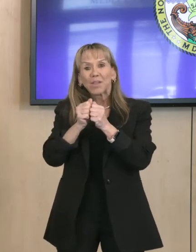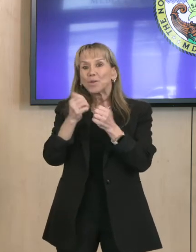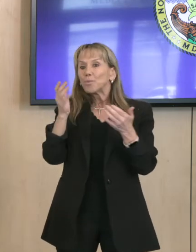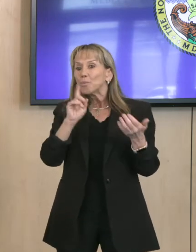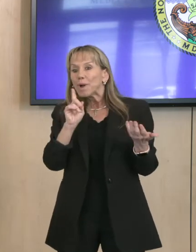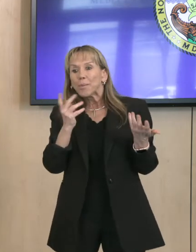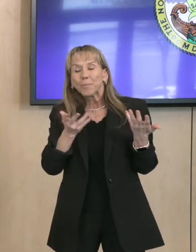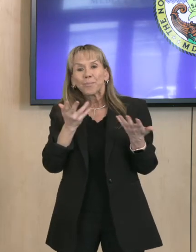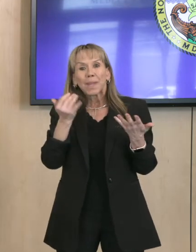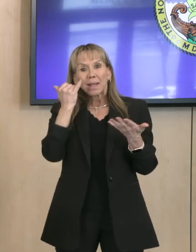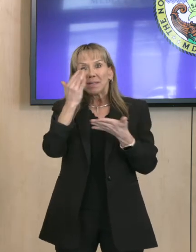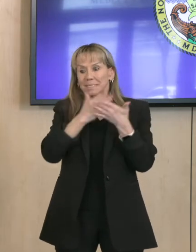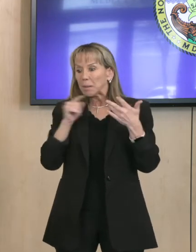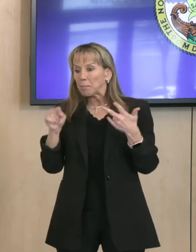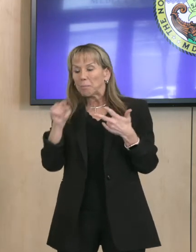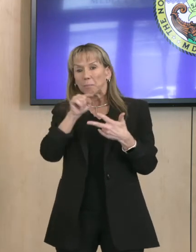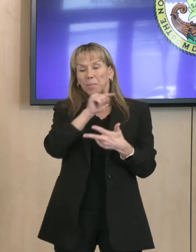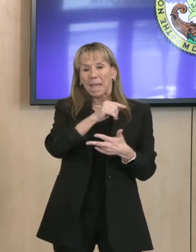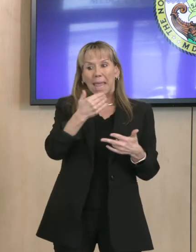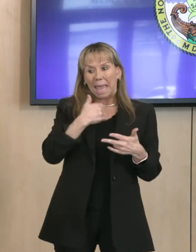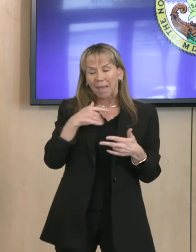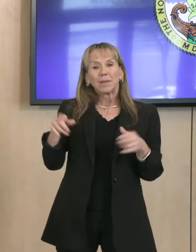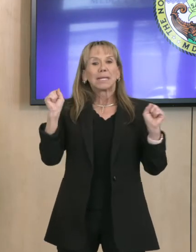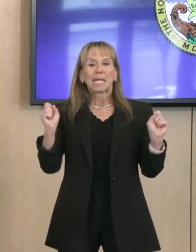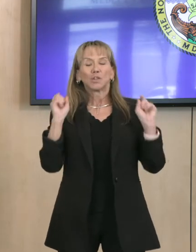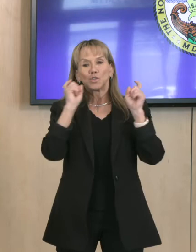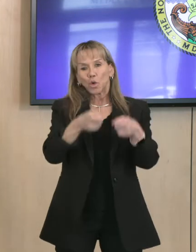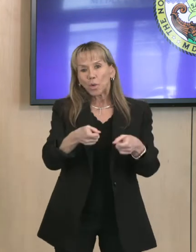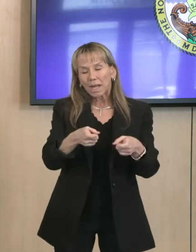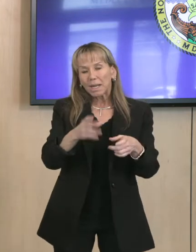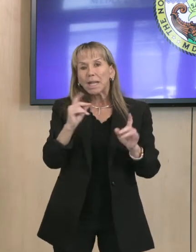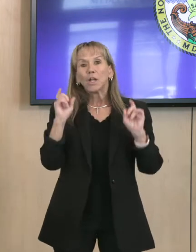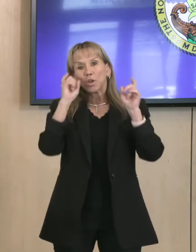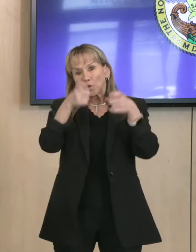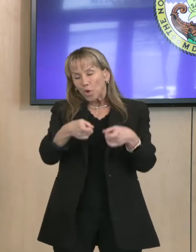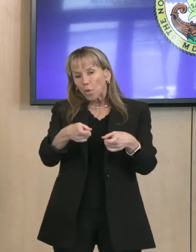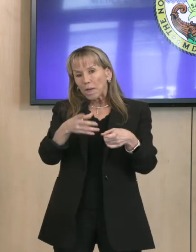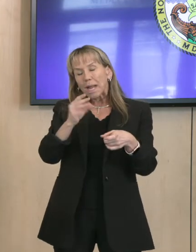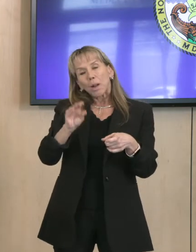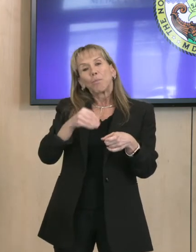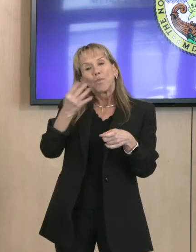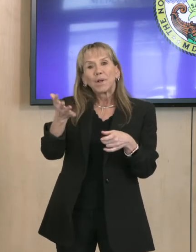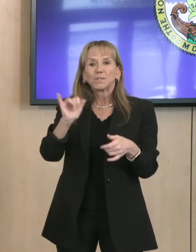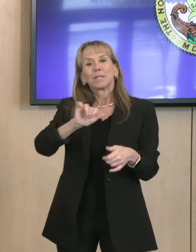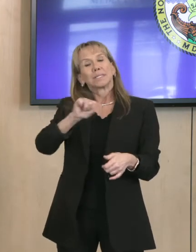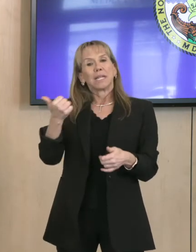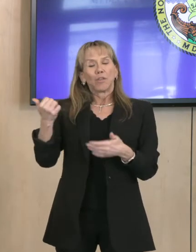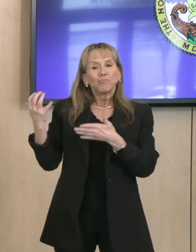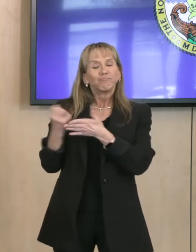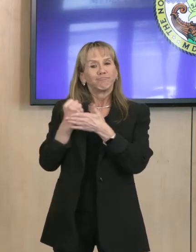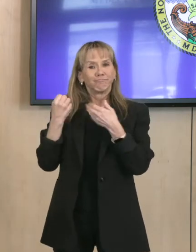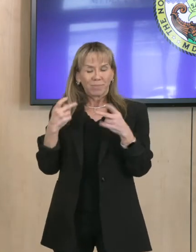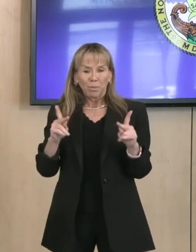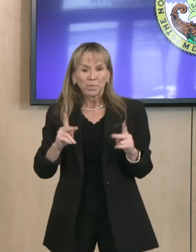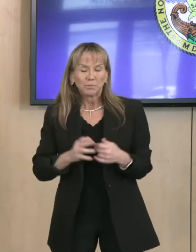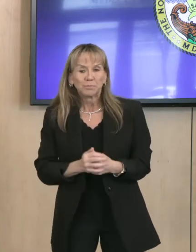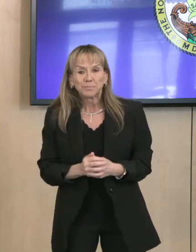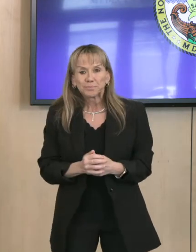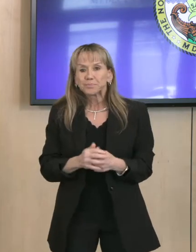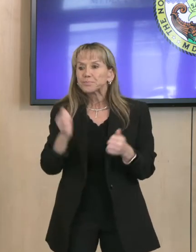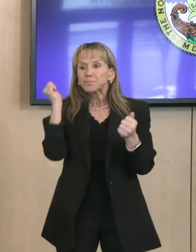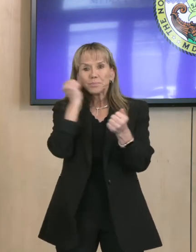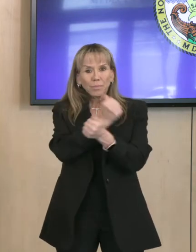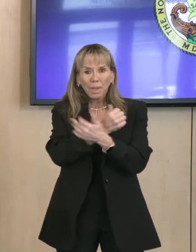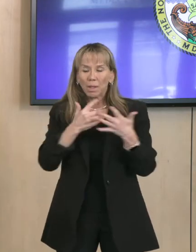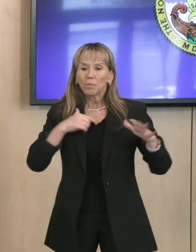these in their possession will have the ability to donate and be able to provide those, and it'll be another opportunity. In everything that we do,